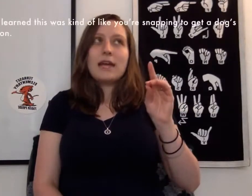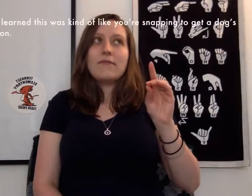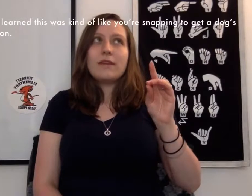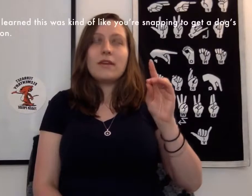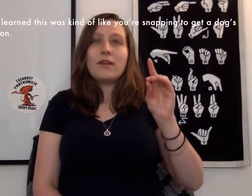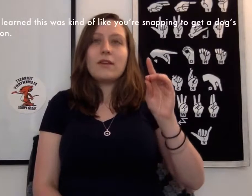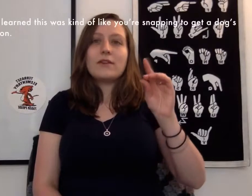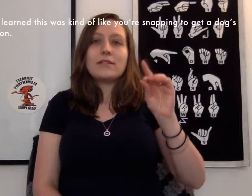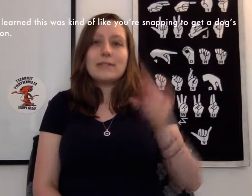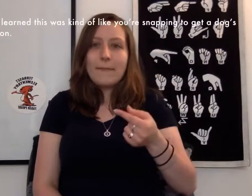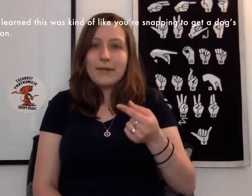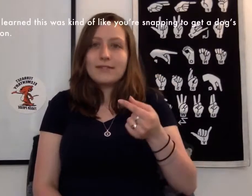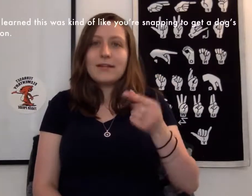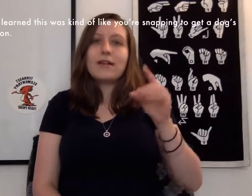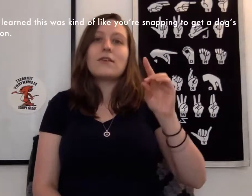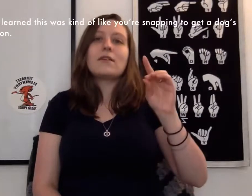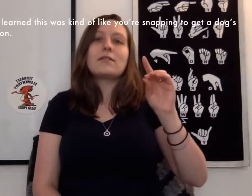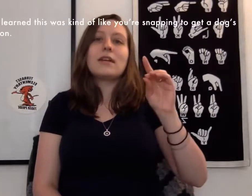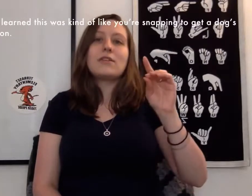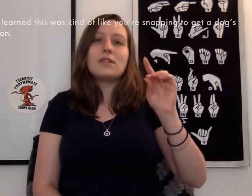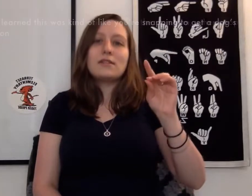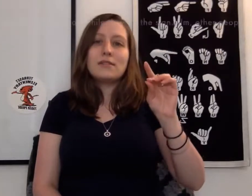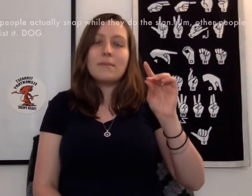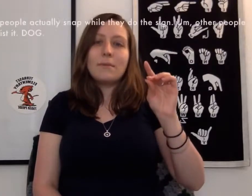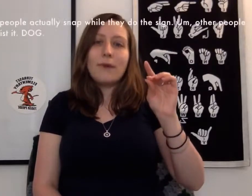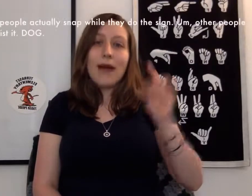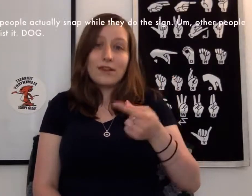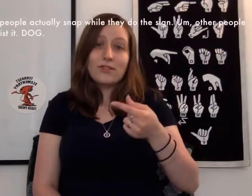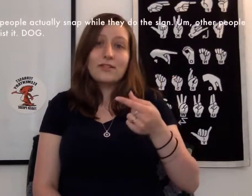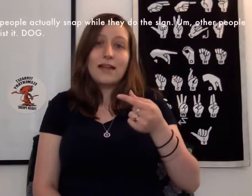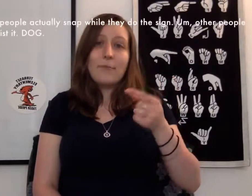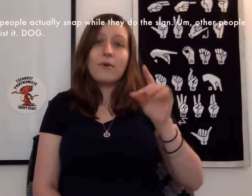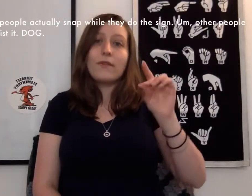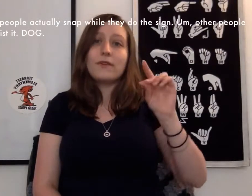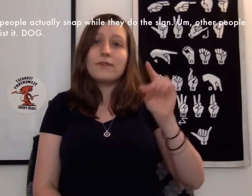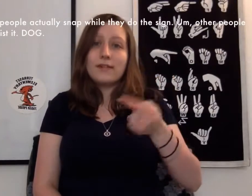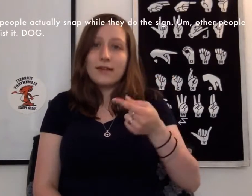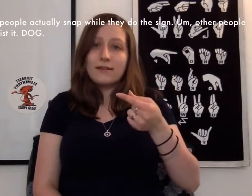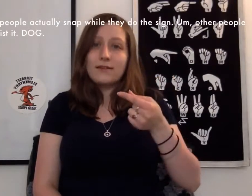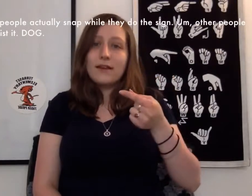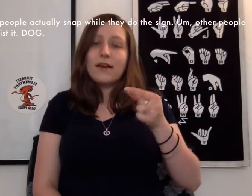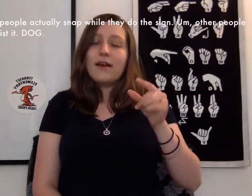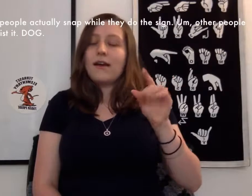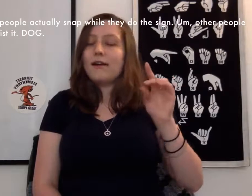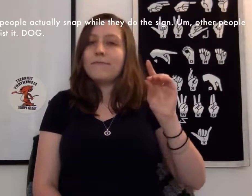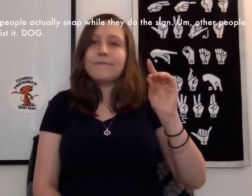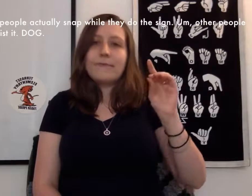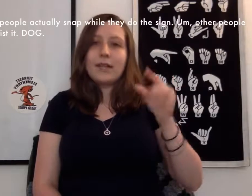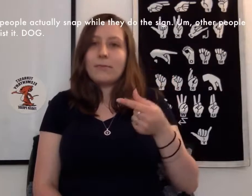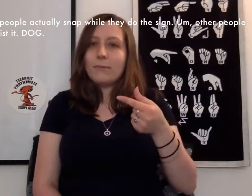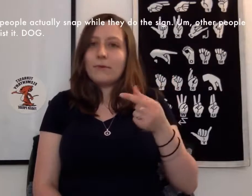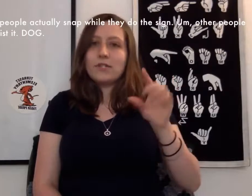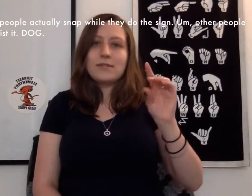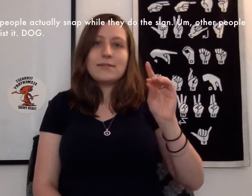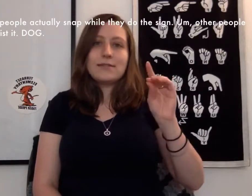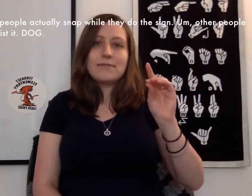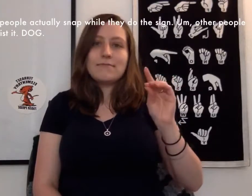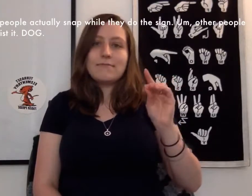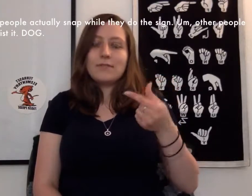like you're snapping to get a dog's attention. Some people actually snap while they do the sign. Other people just